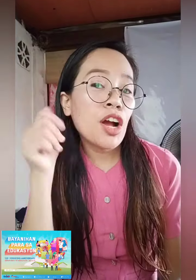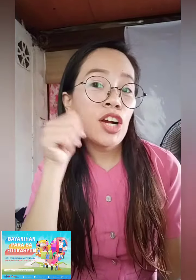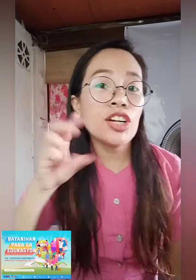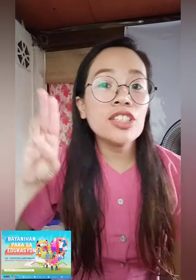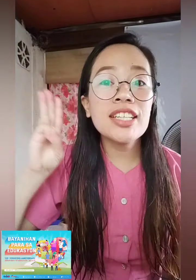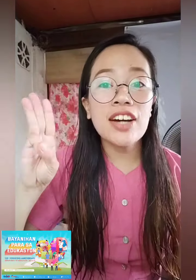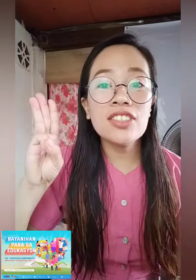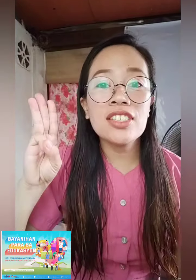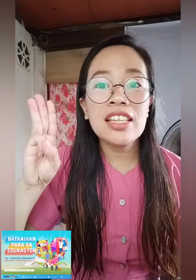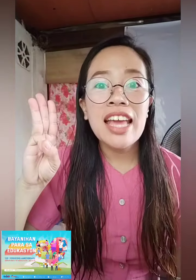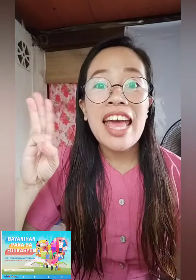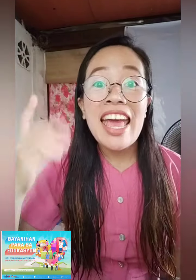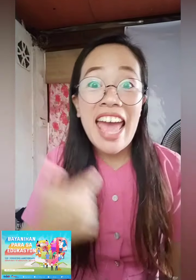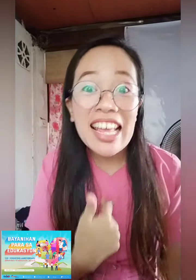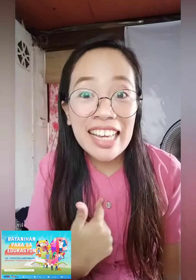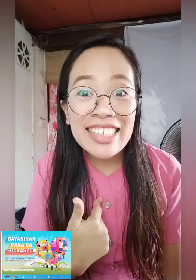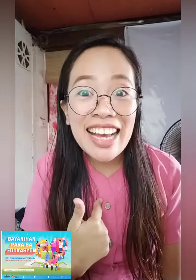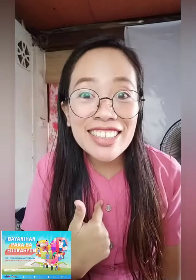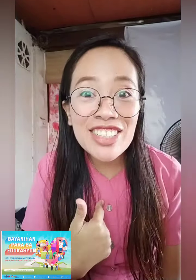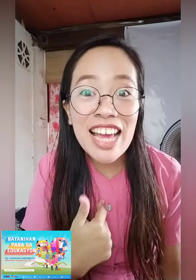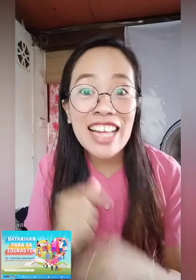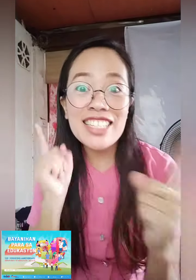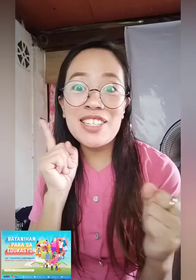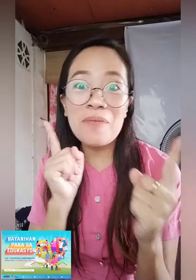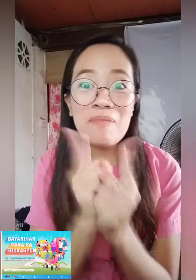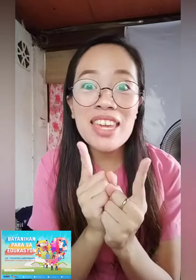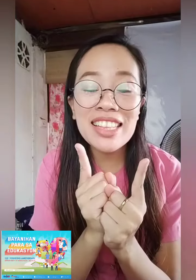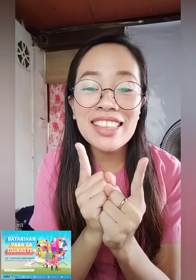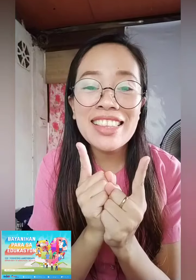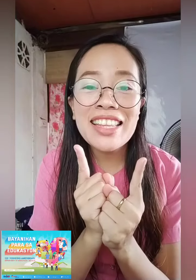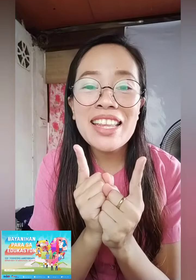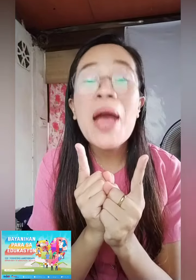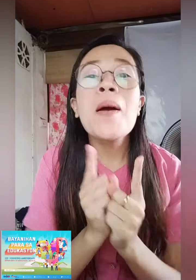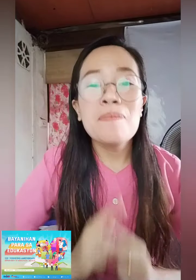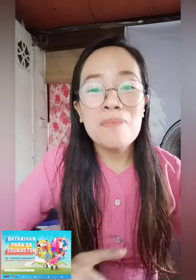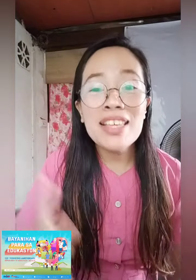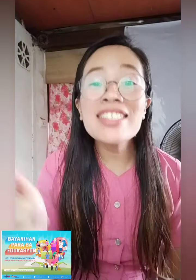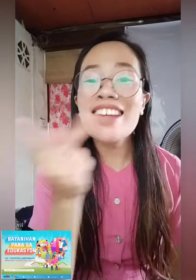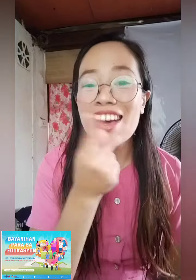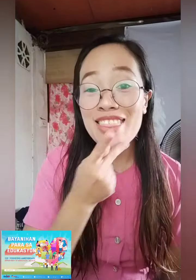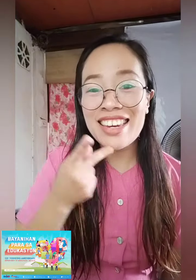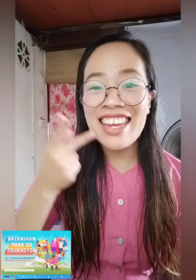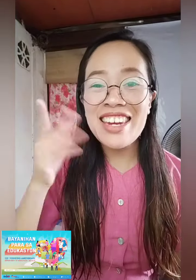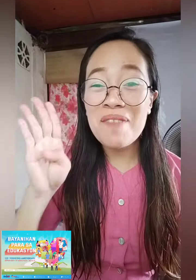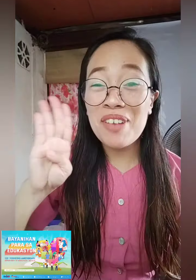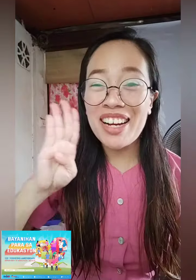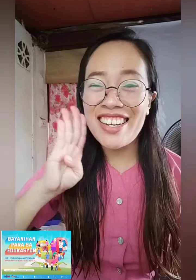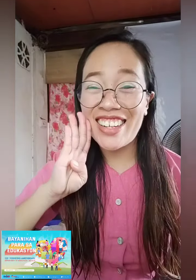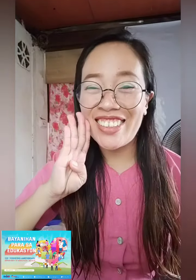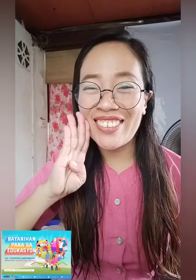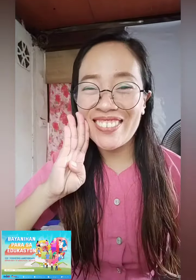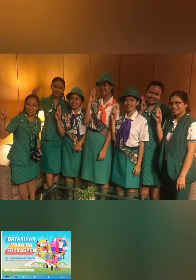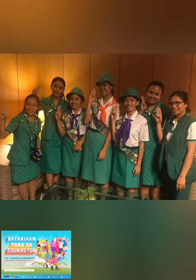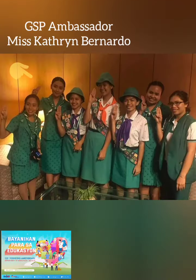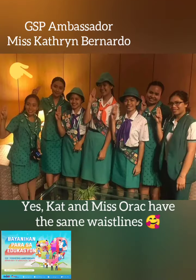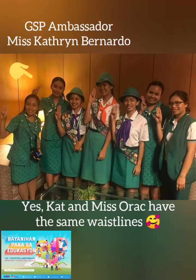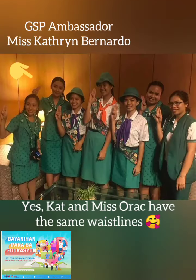Girl Scouts, and I get the chance to meet Miss Catherine Bernardo.